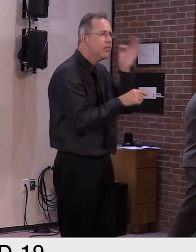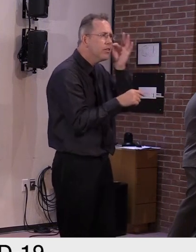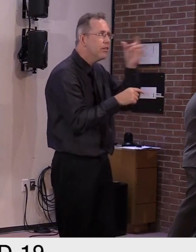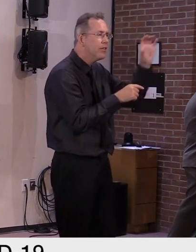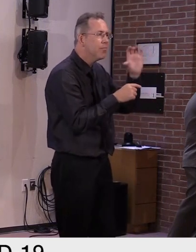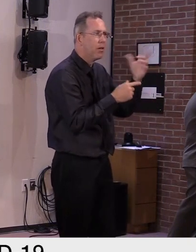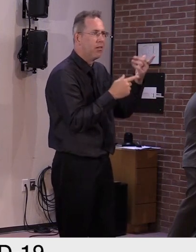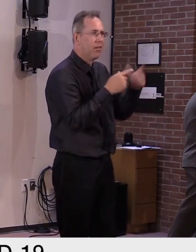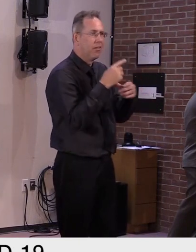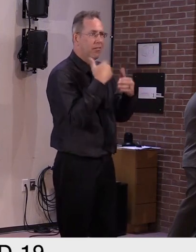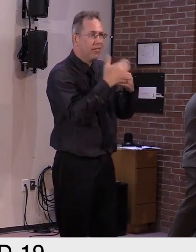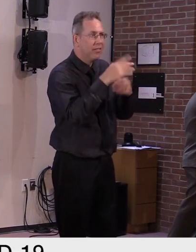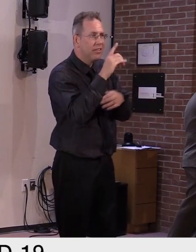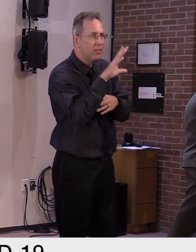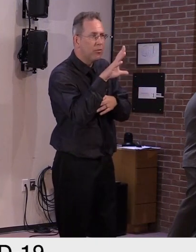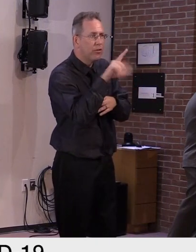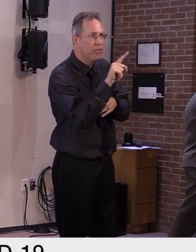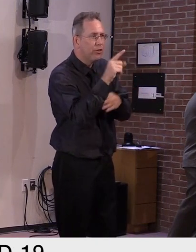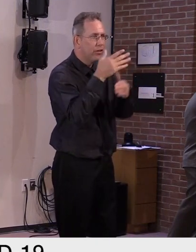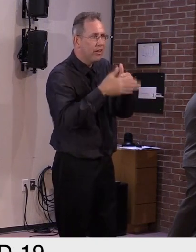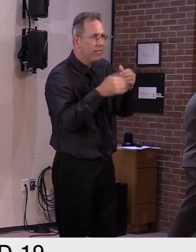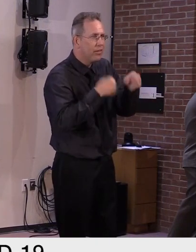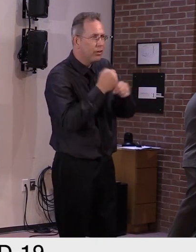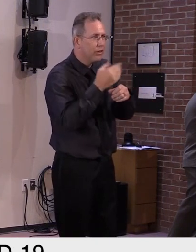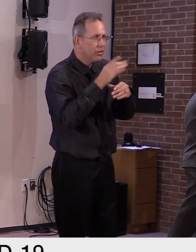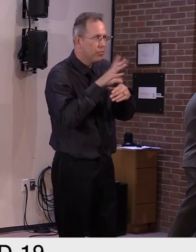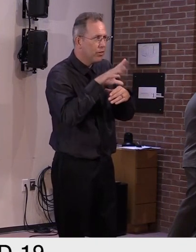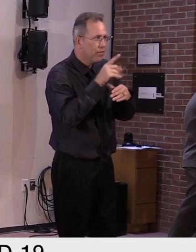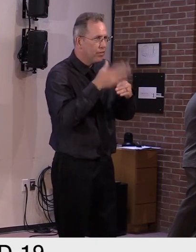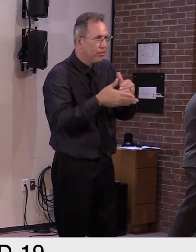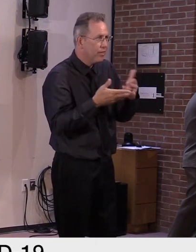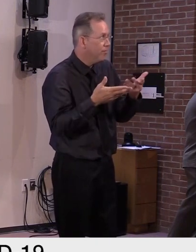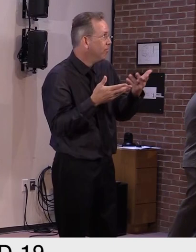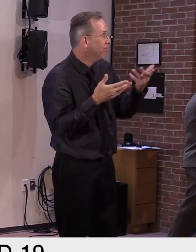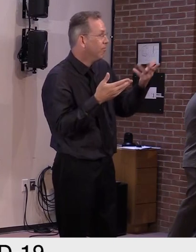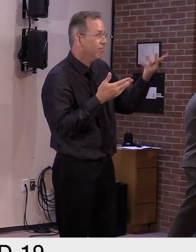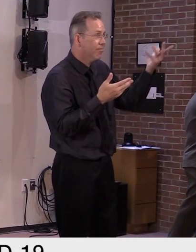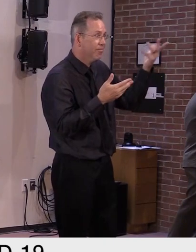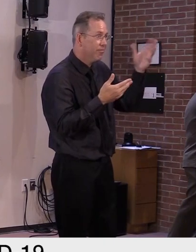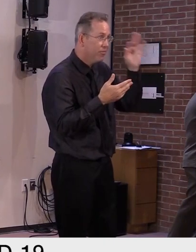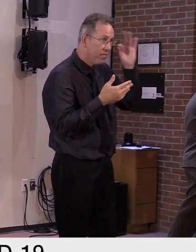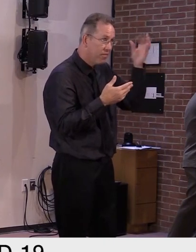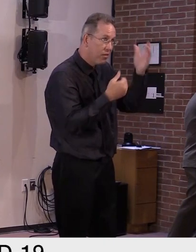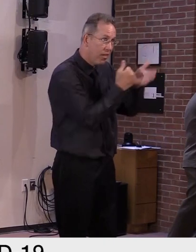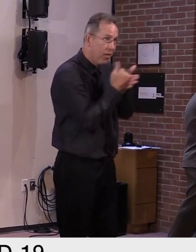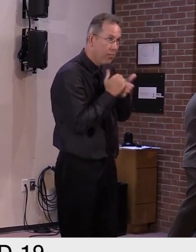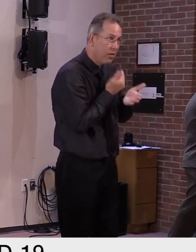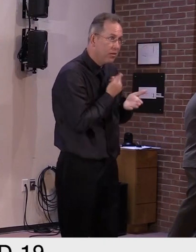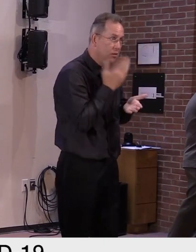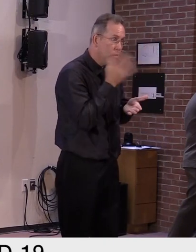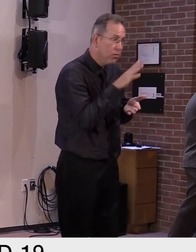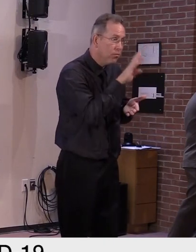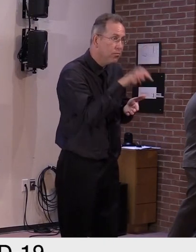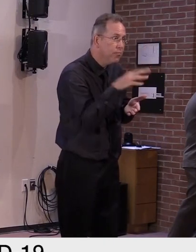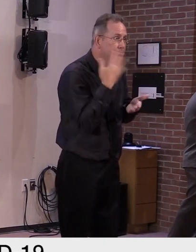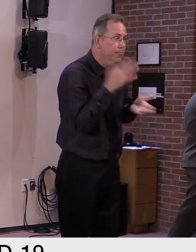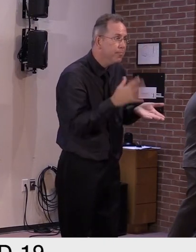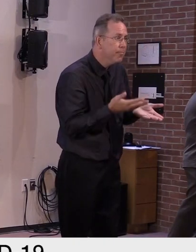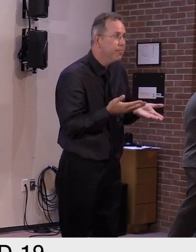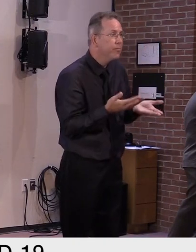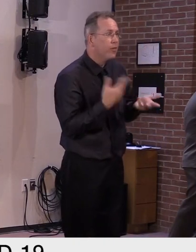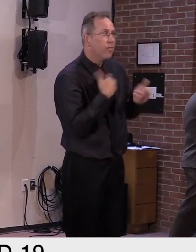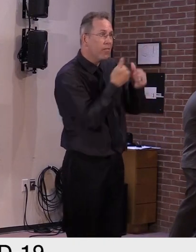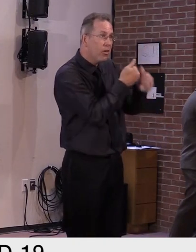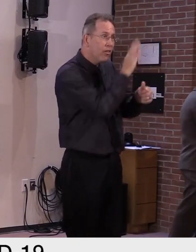to follow through on the guidelines that have been put in place by Congress and by the